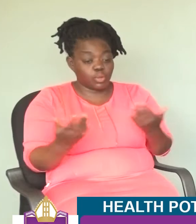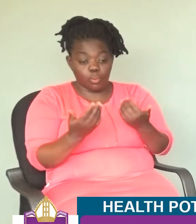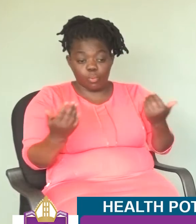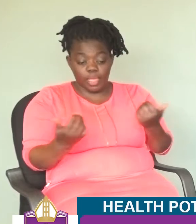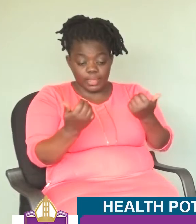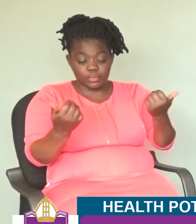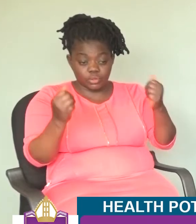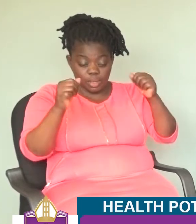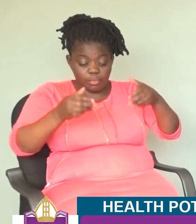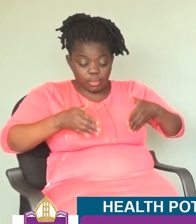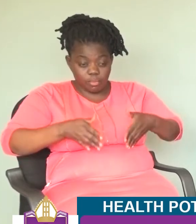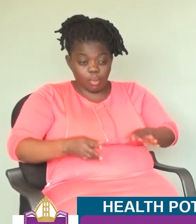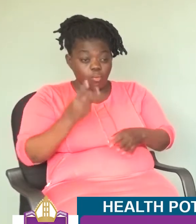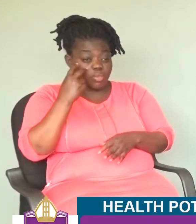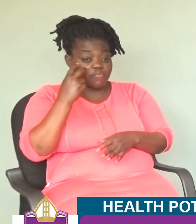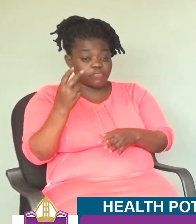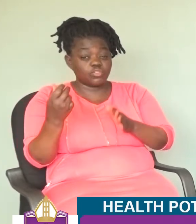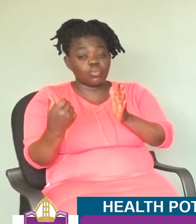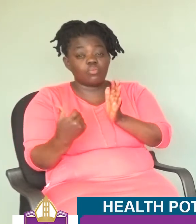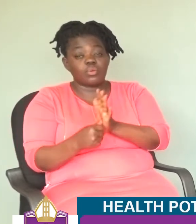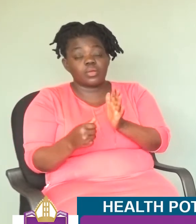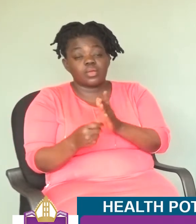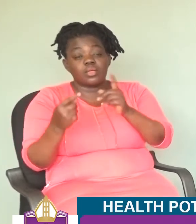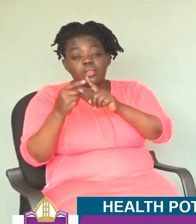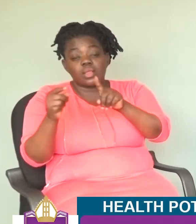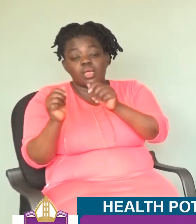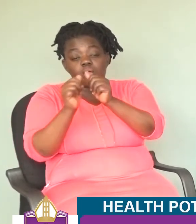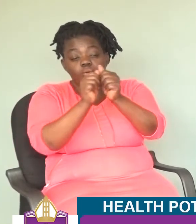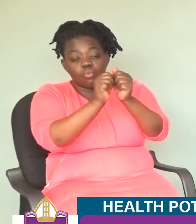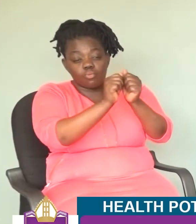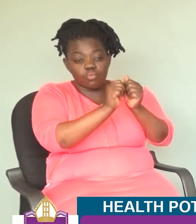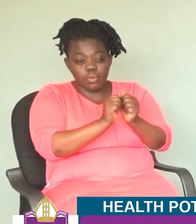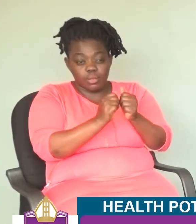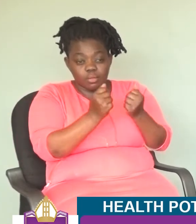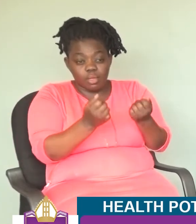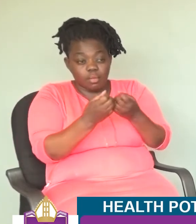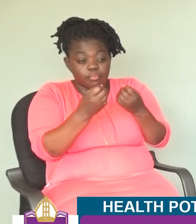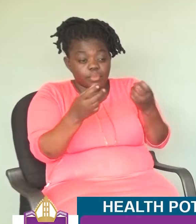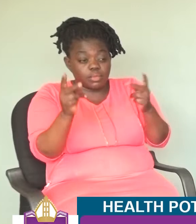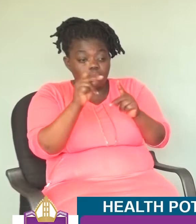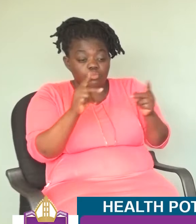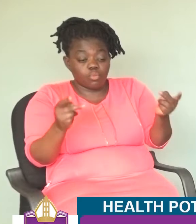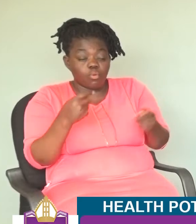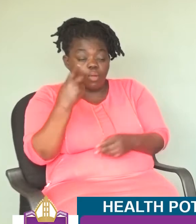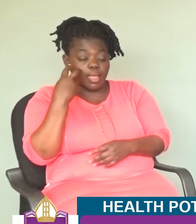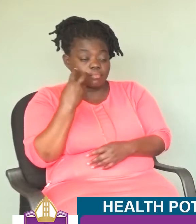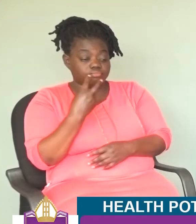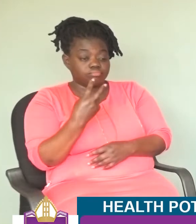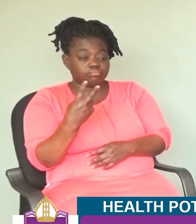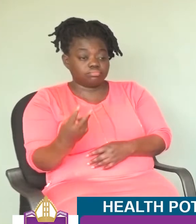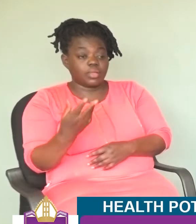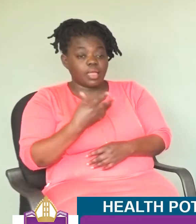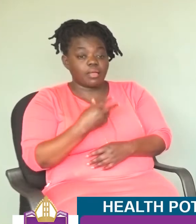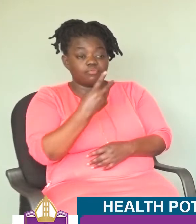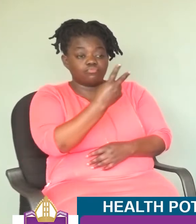can be born with vision problems. And to start with, by the way, I think most of people who are watching us have got